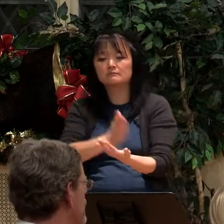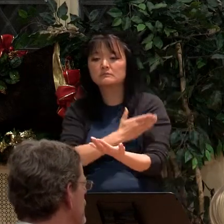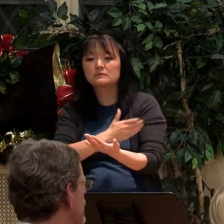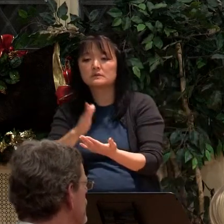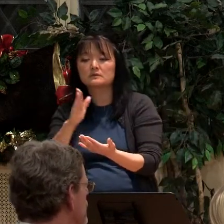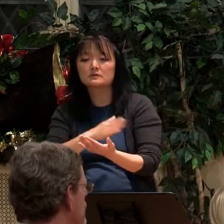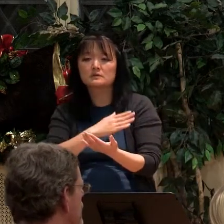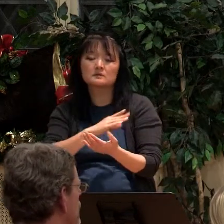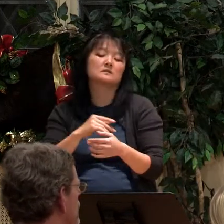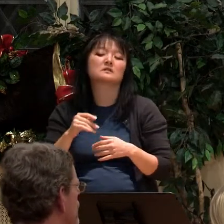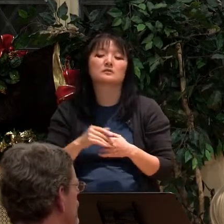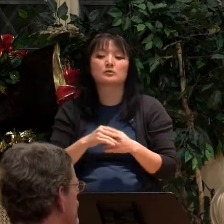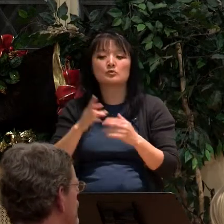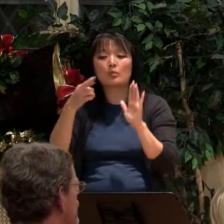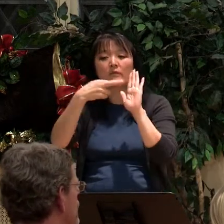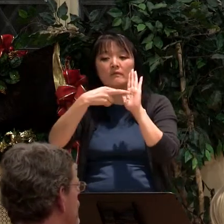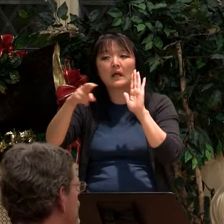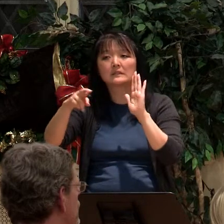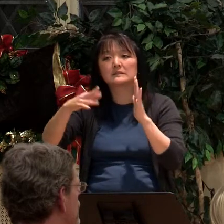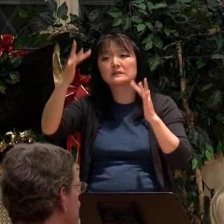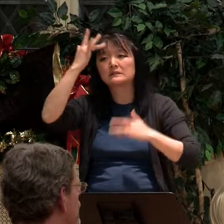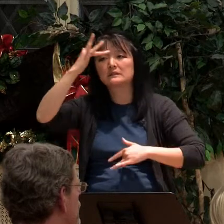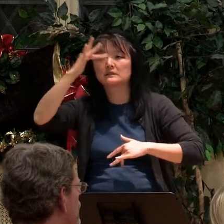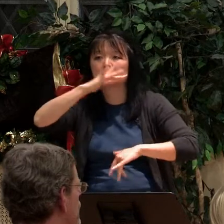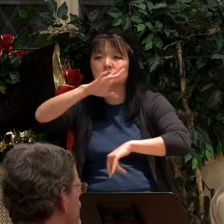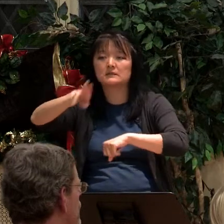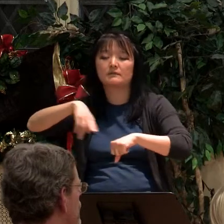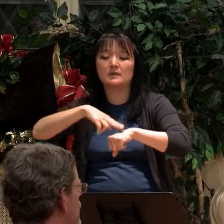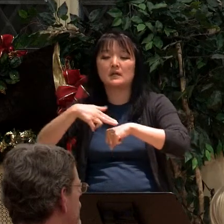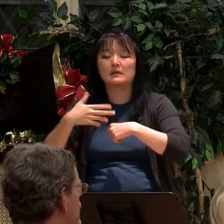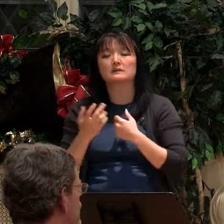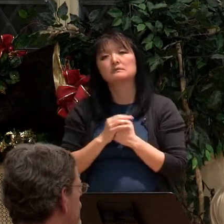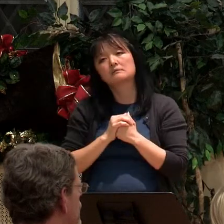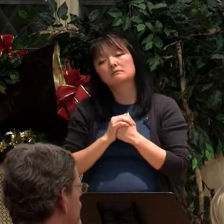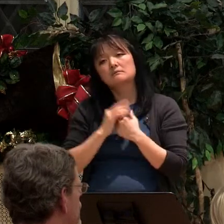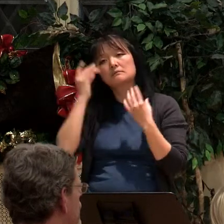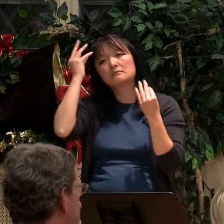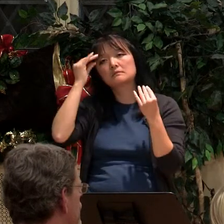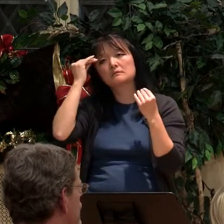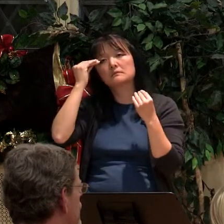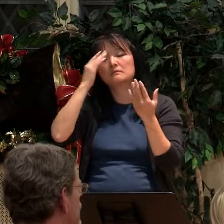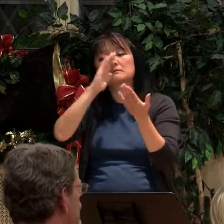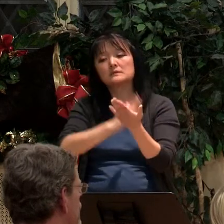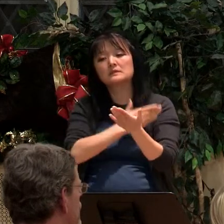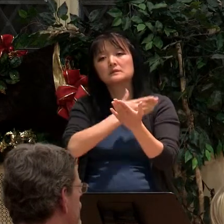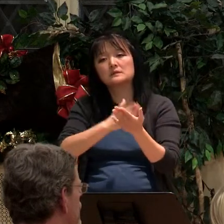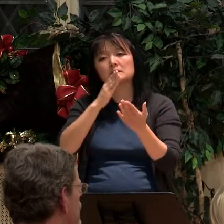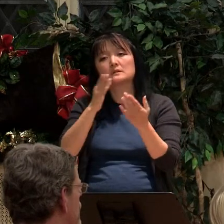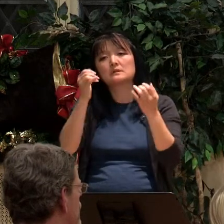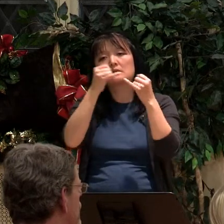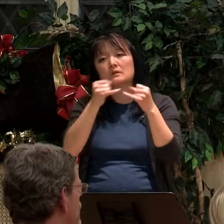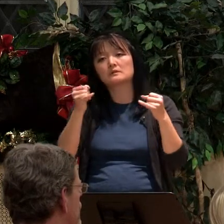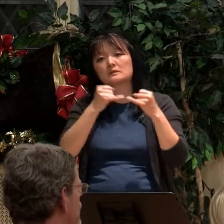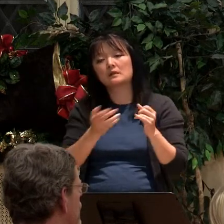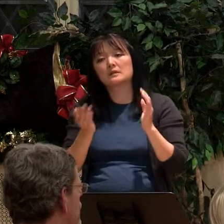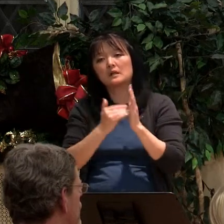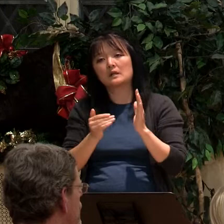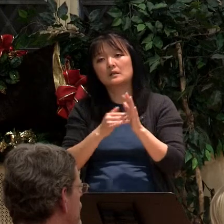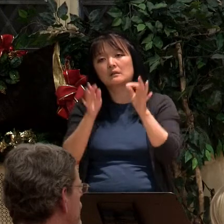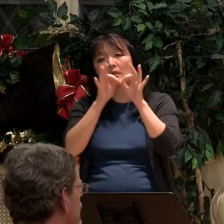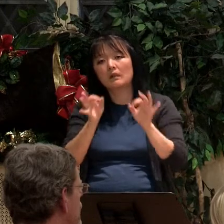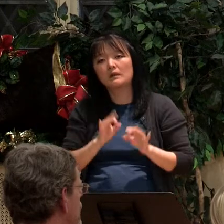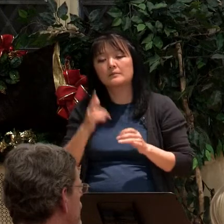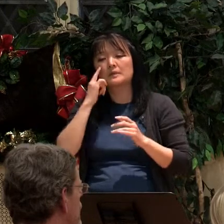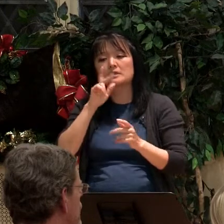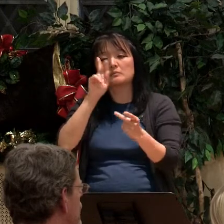whatever's worse. Perfection is a disease of a nation," and I can't help but sing those lines over and over in my head because perfection is a